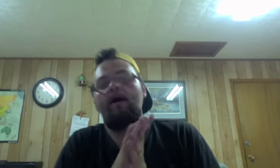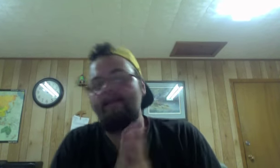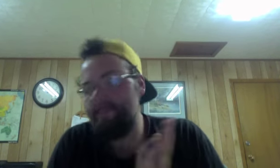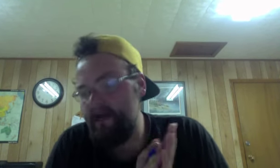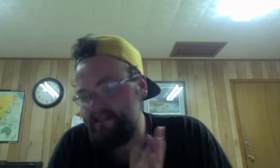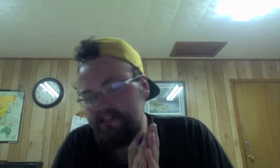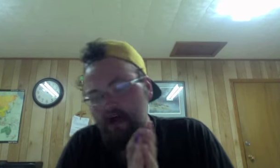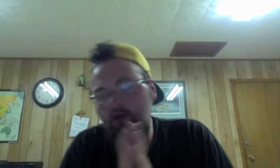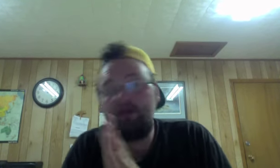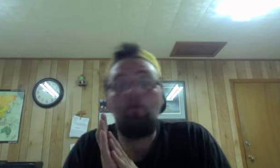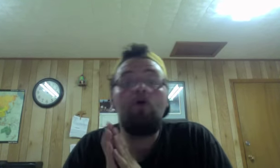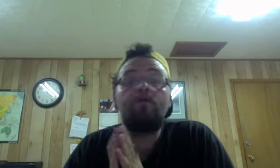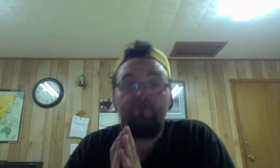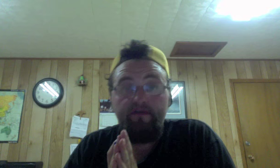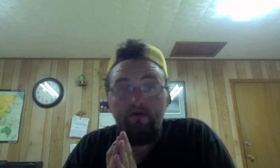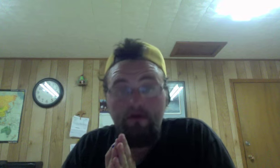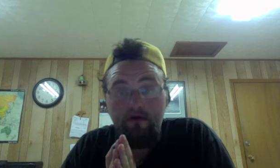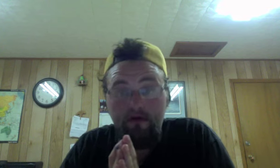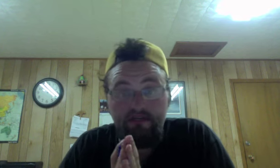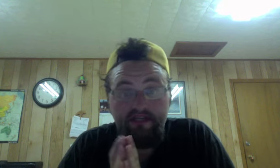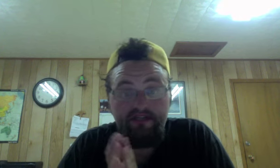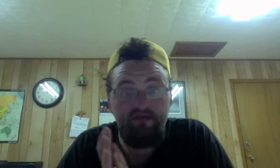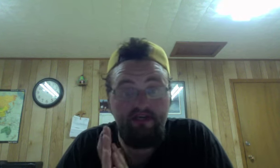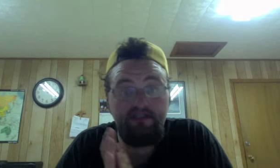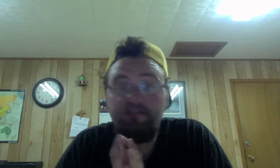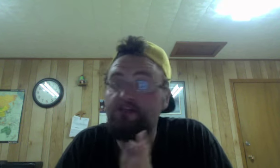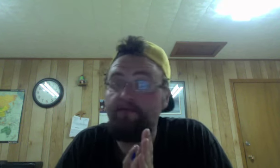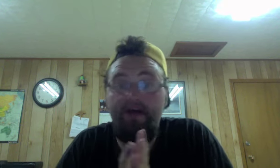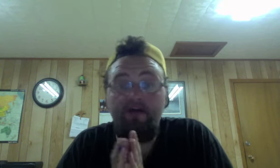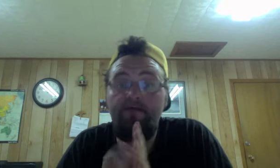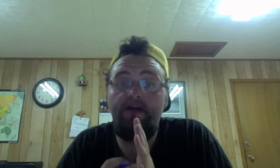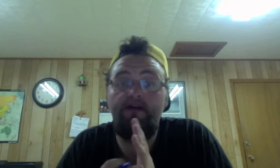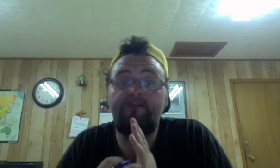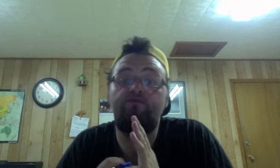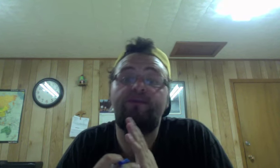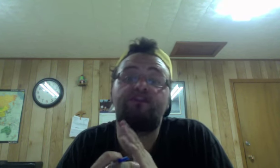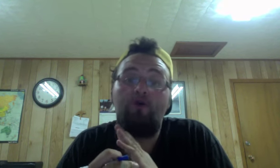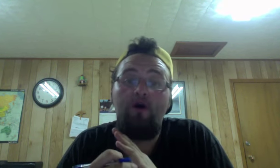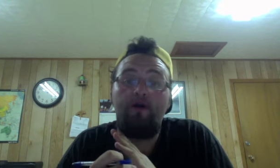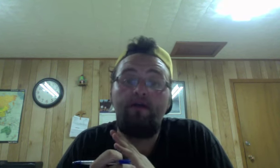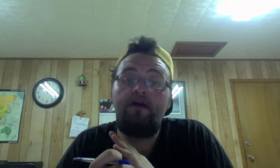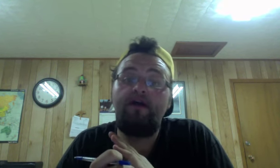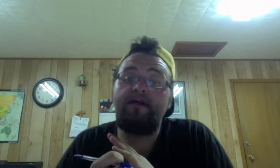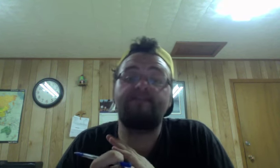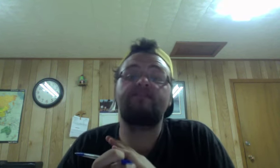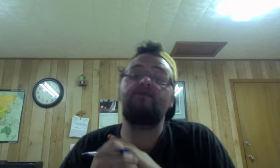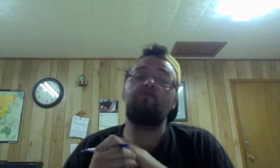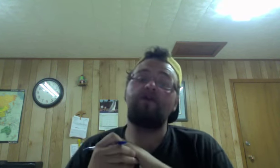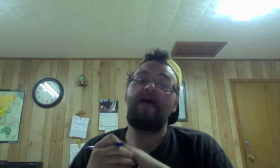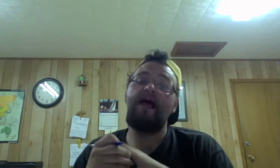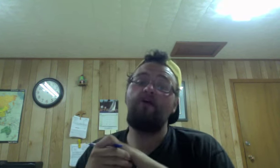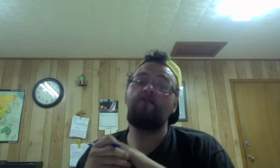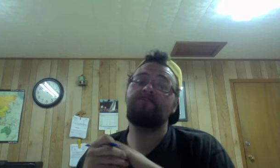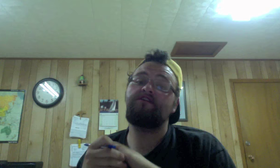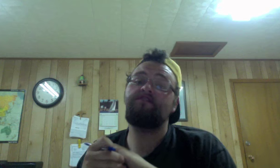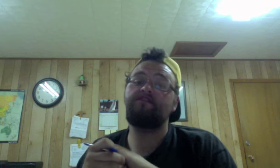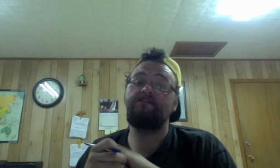that's uh week one preview stay tuned because it's going to get better and better as the weeks go on because this is going be one hell of a CFL season